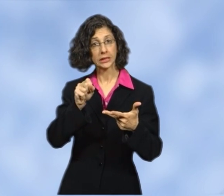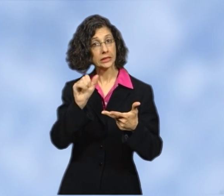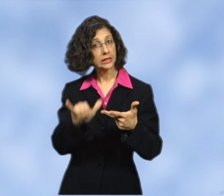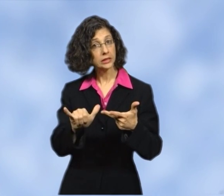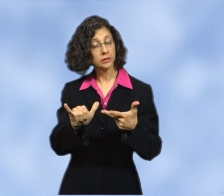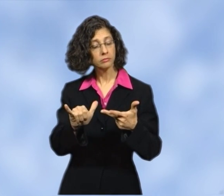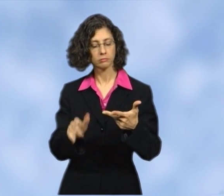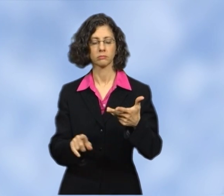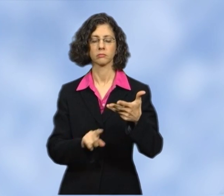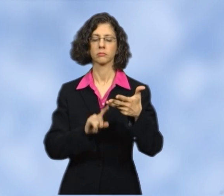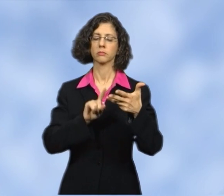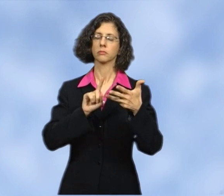biopsy,